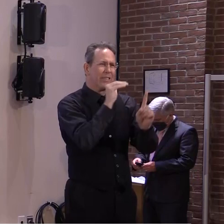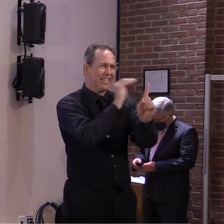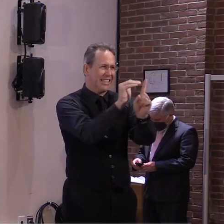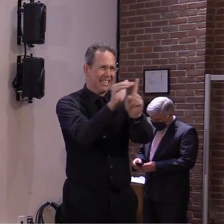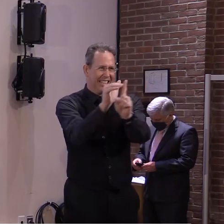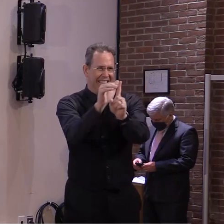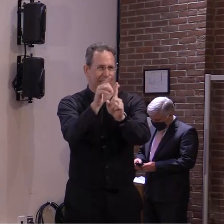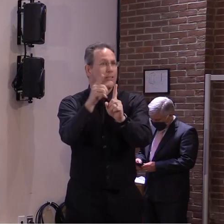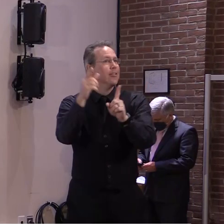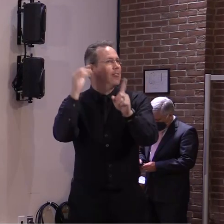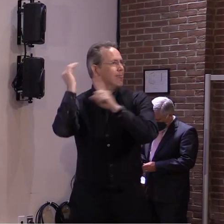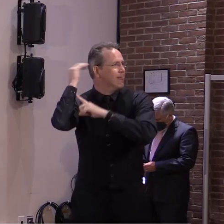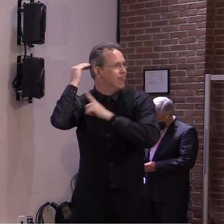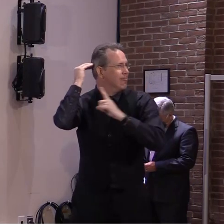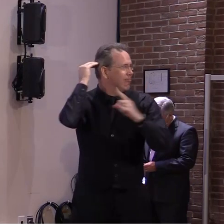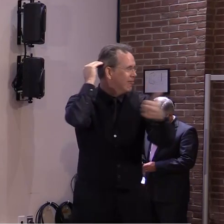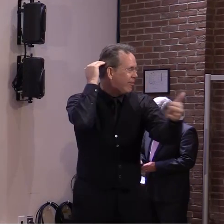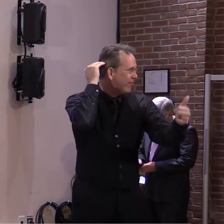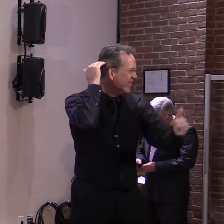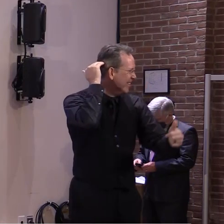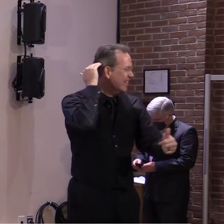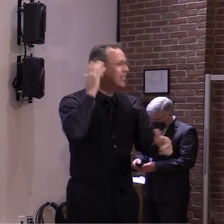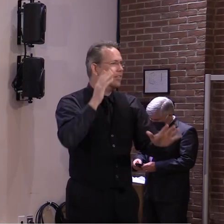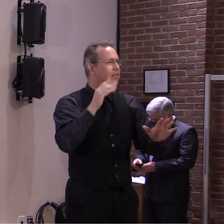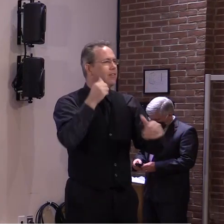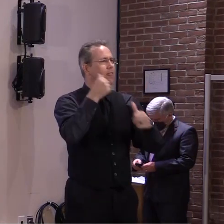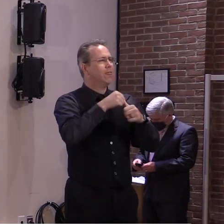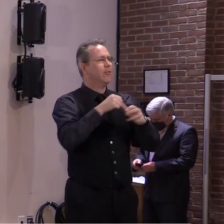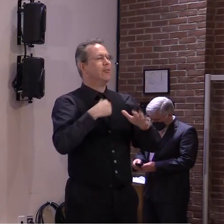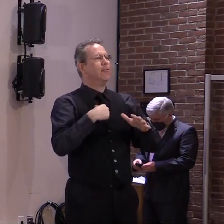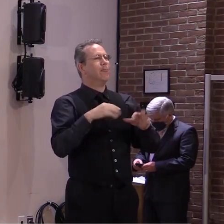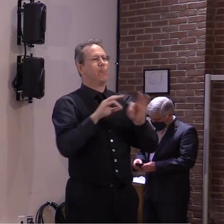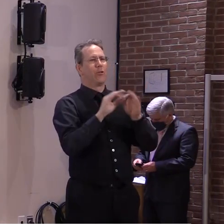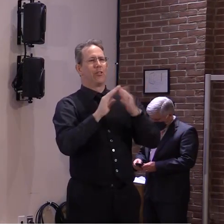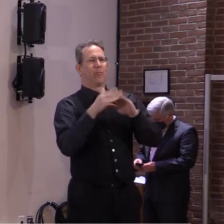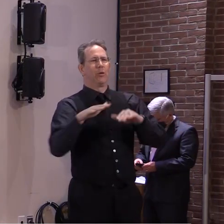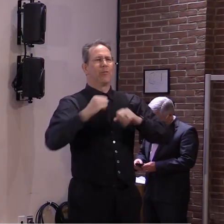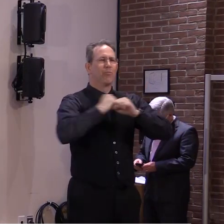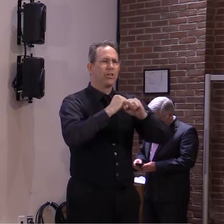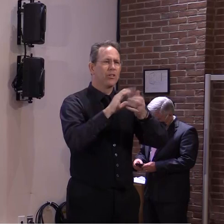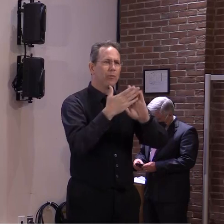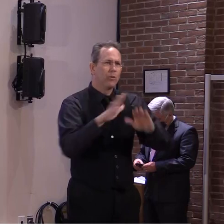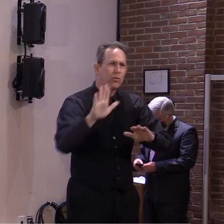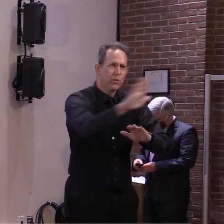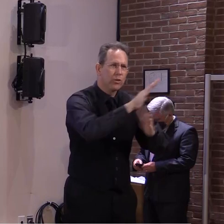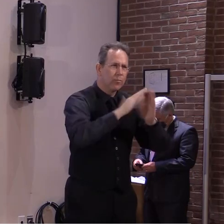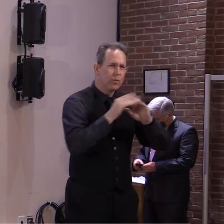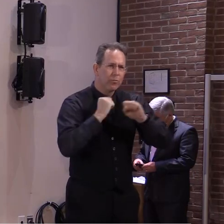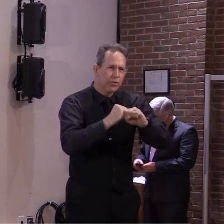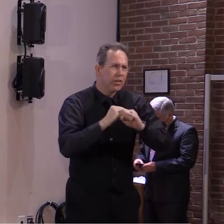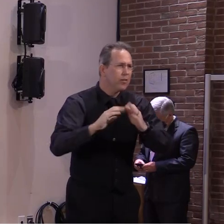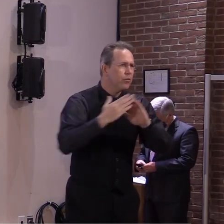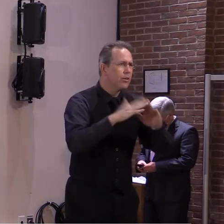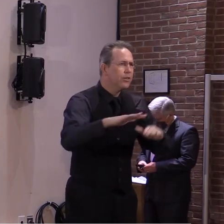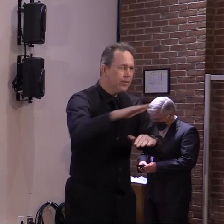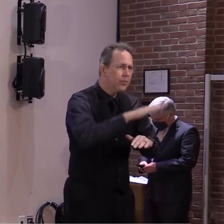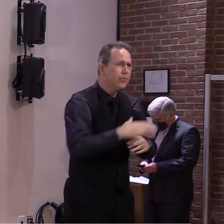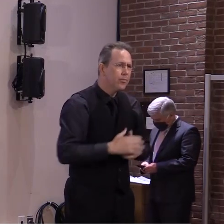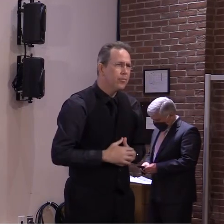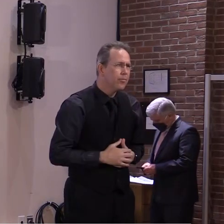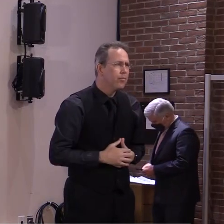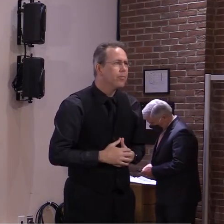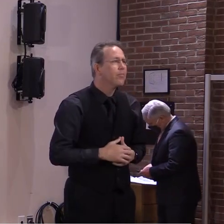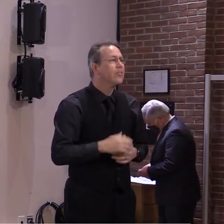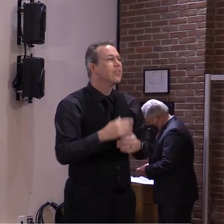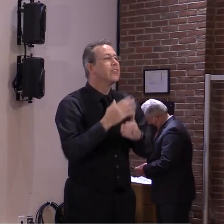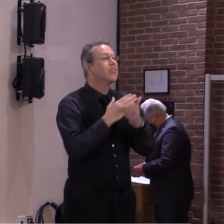range, knowing that because this is a so much more transmissible strain of virus, and because